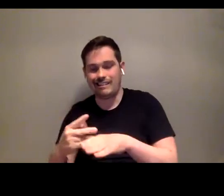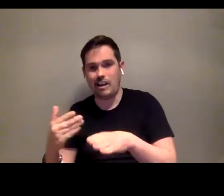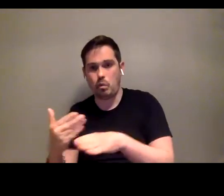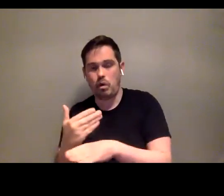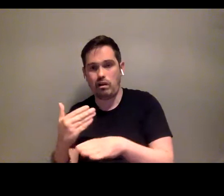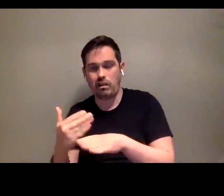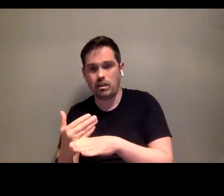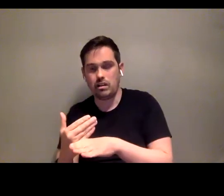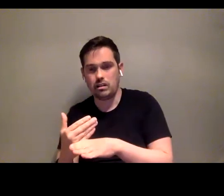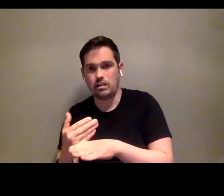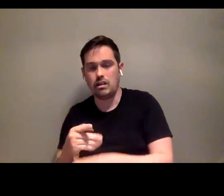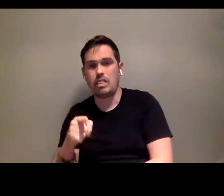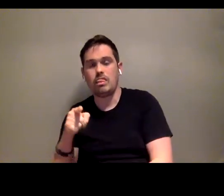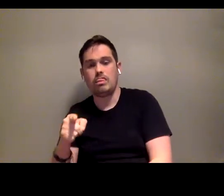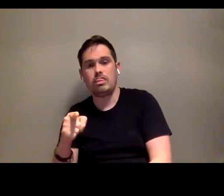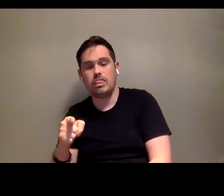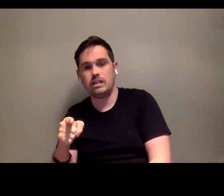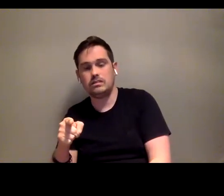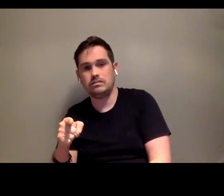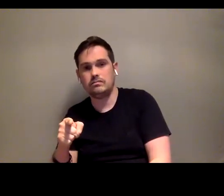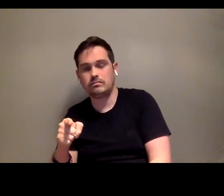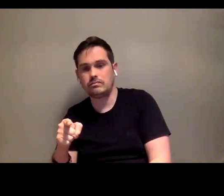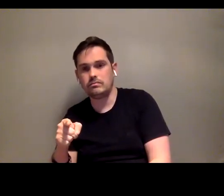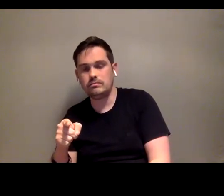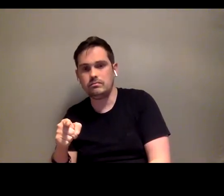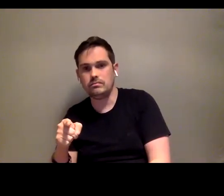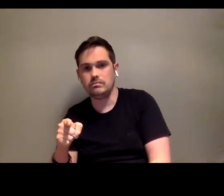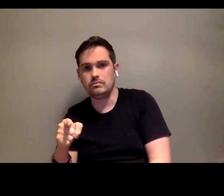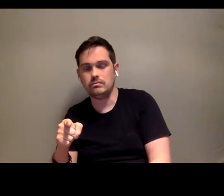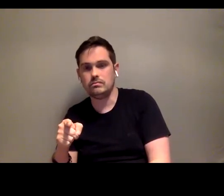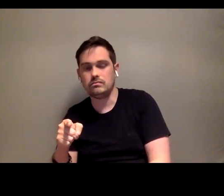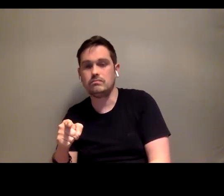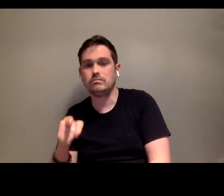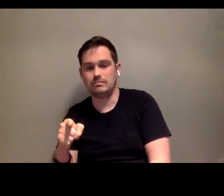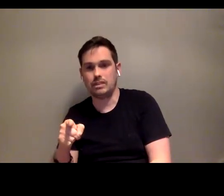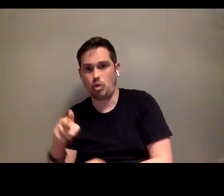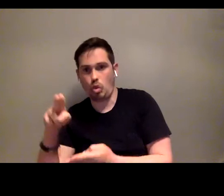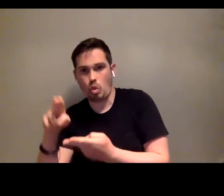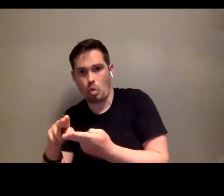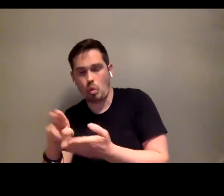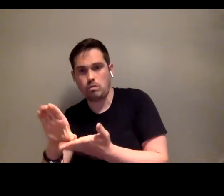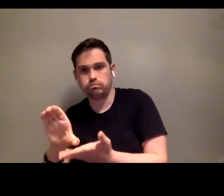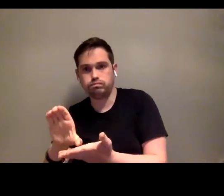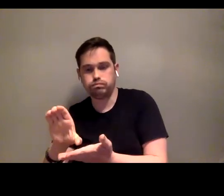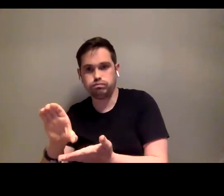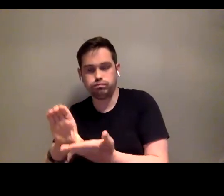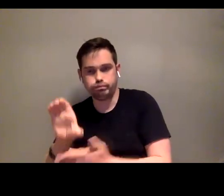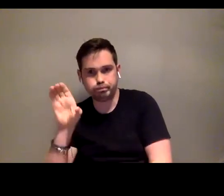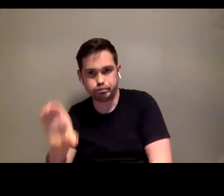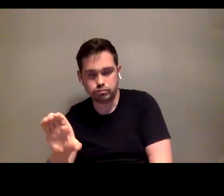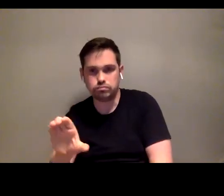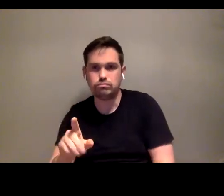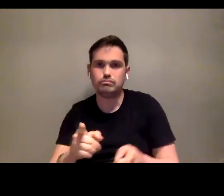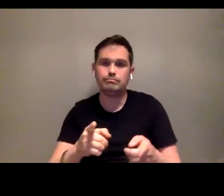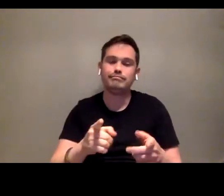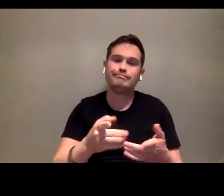times the number of jobs as would be generated by investment in construction, for example. Also, care work is highly